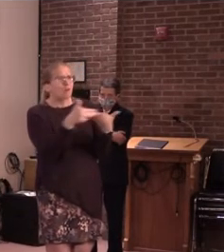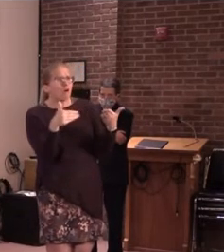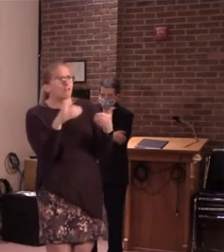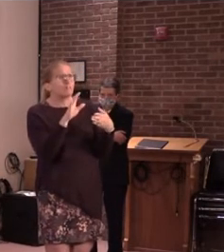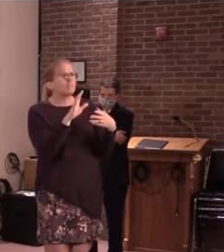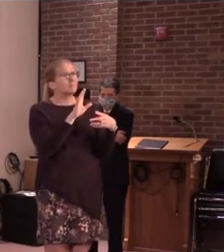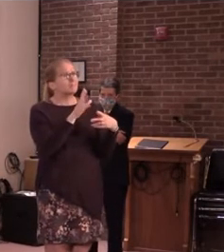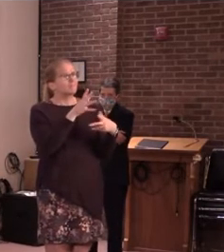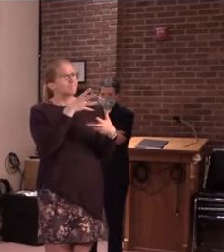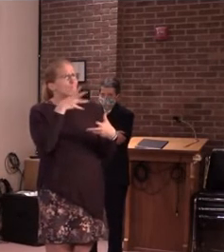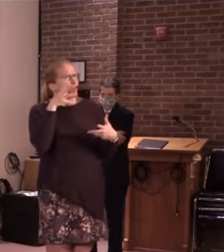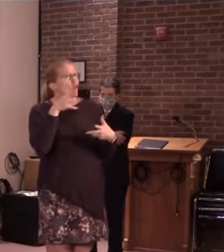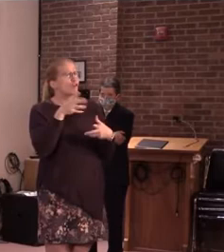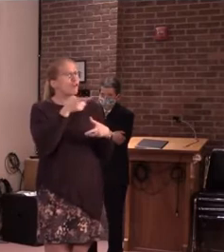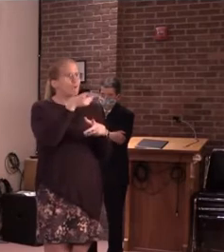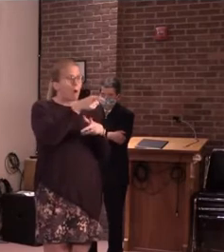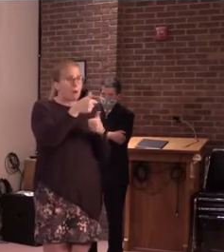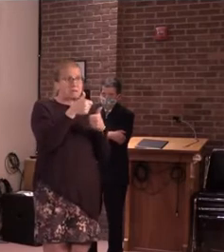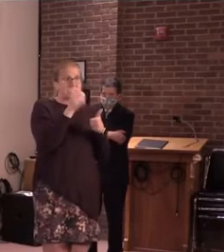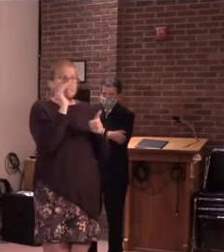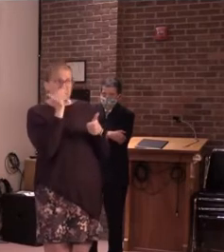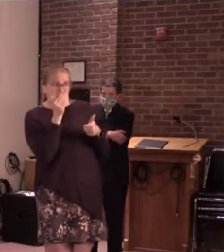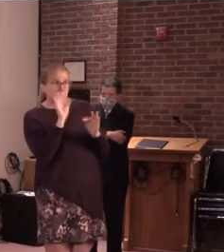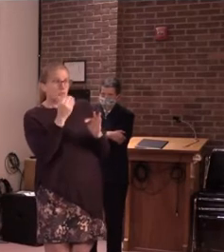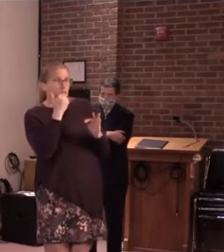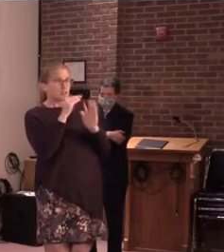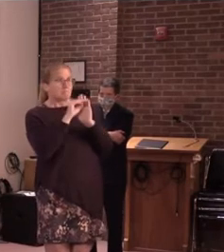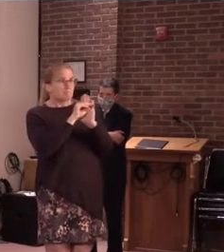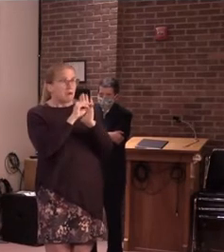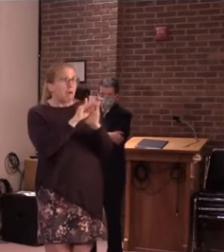don't. I mean, you hate to pick winners and losers, but